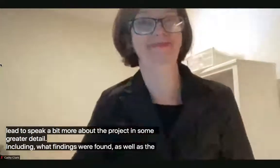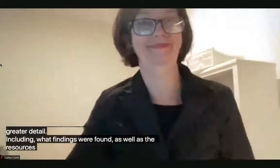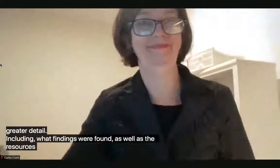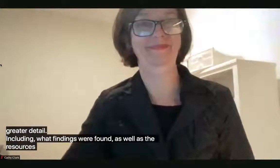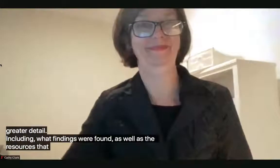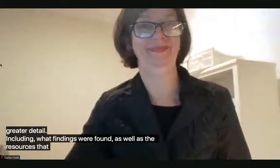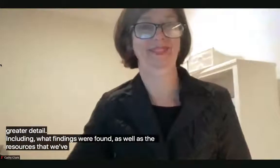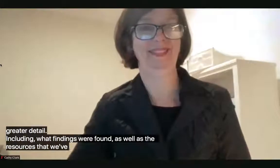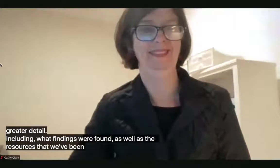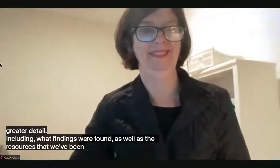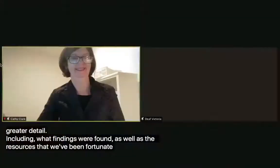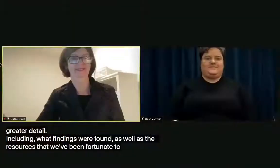over to you, Sherry.